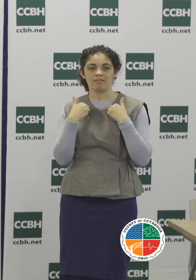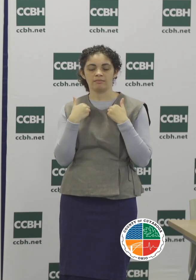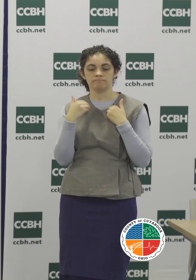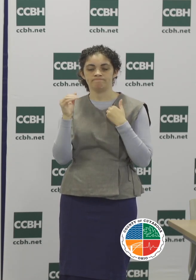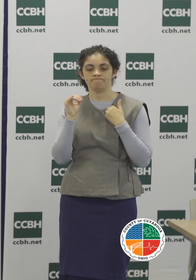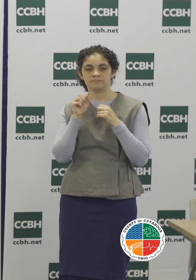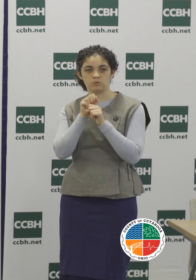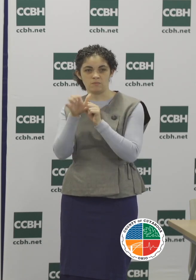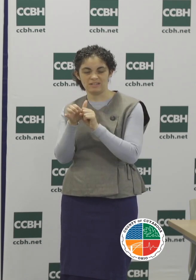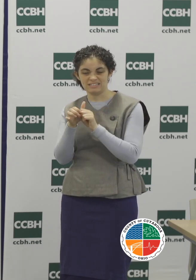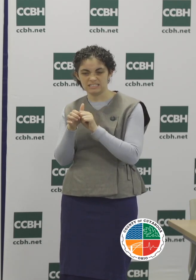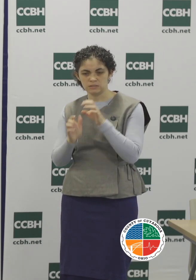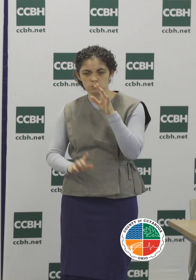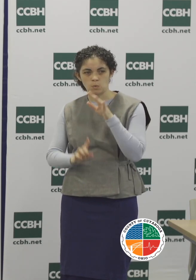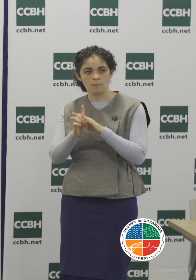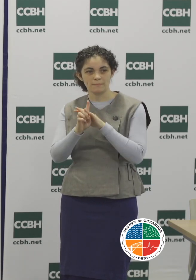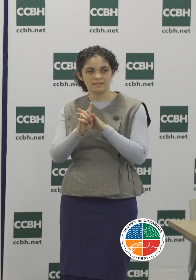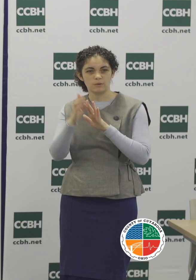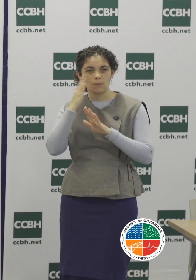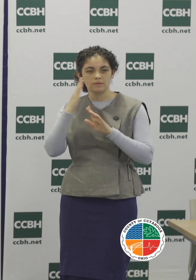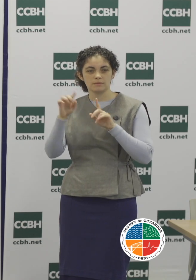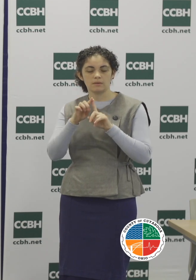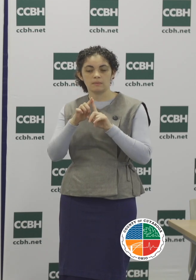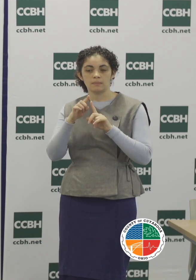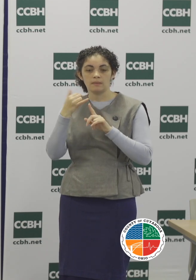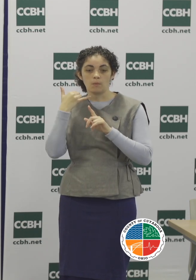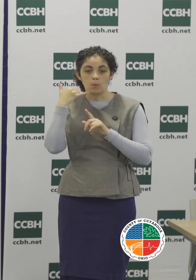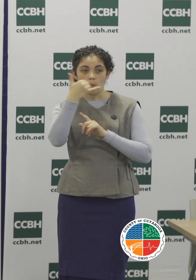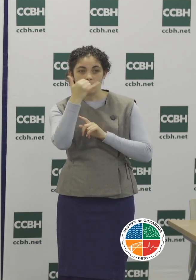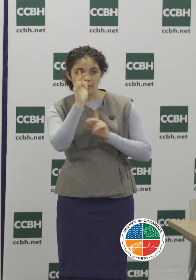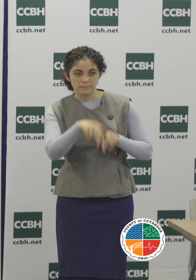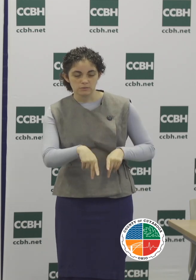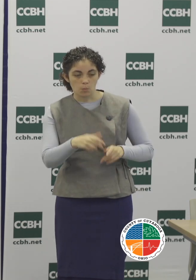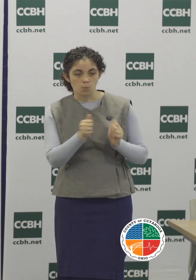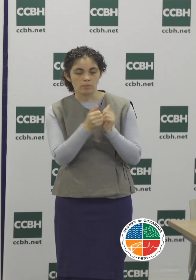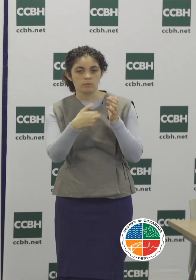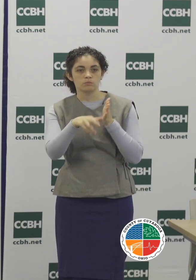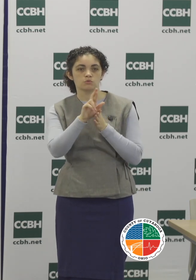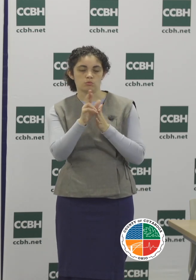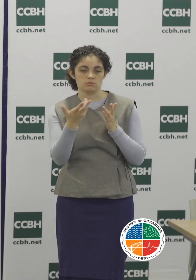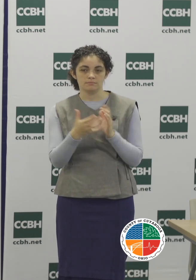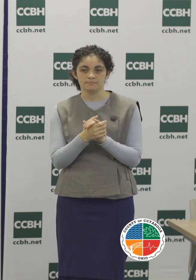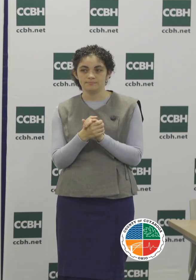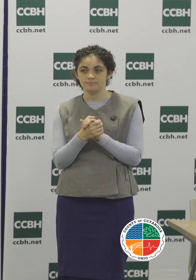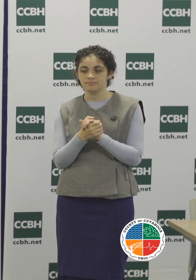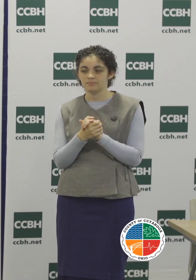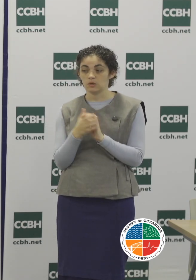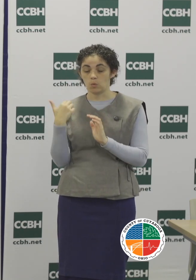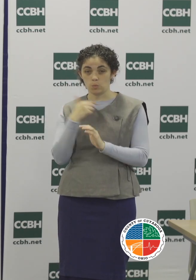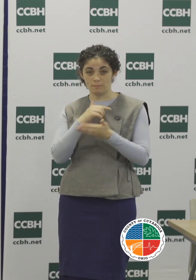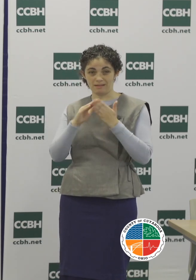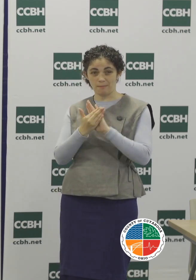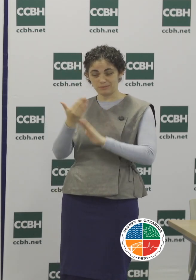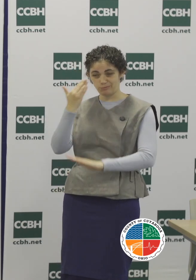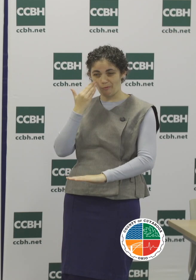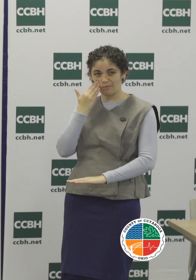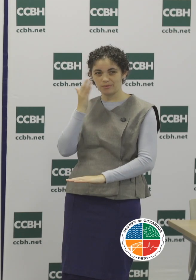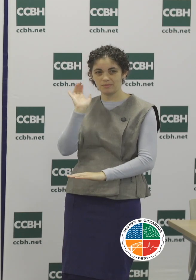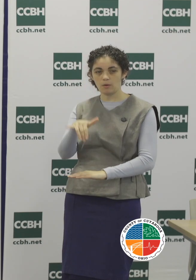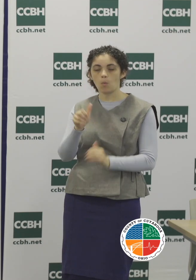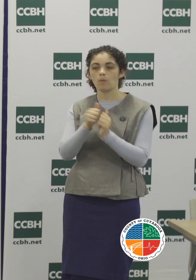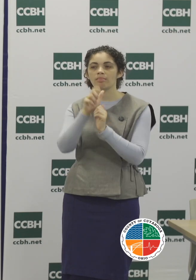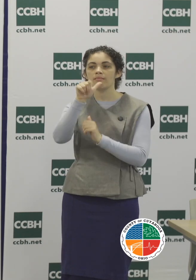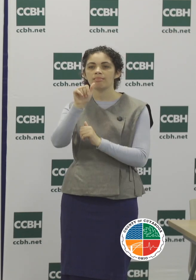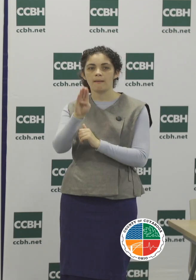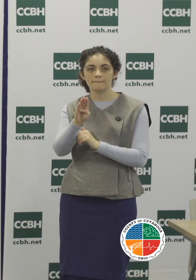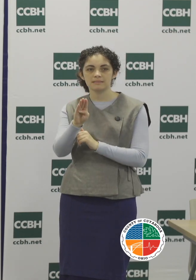be detected. And then a provider will call that person with the test results. So the way we become aware of that is through the labs.